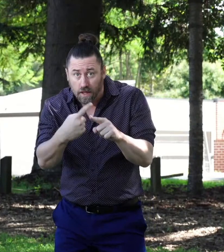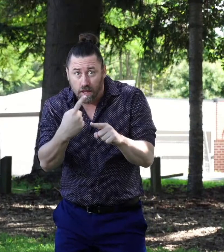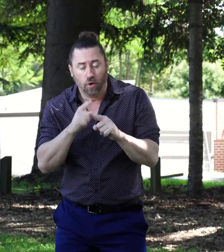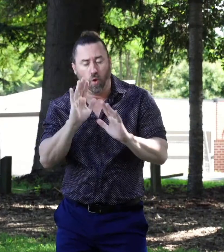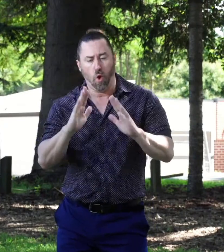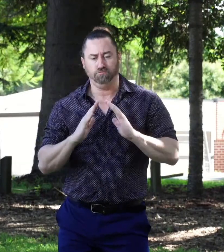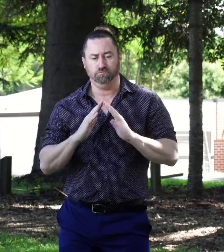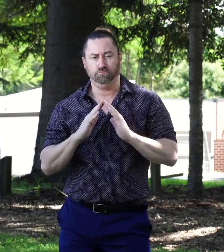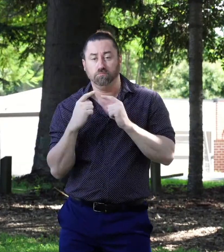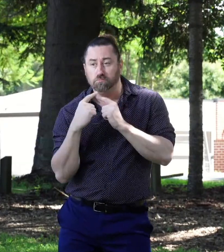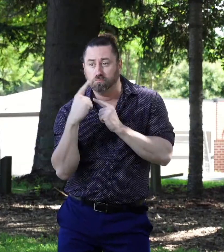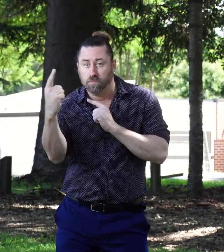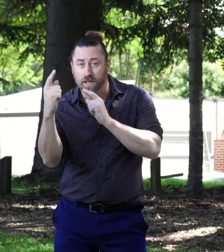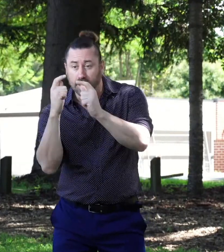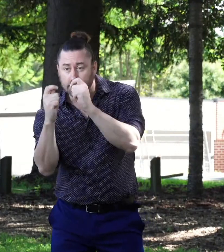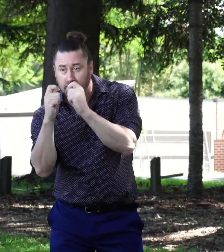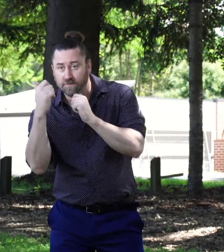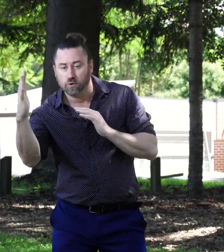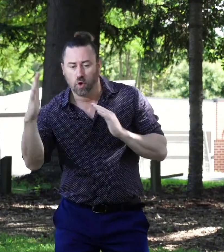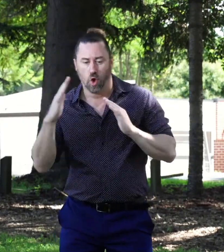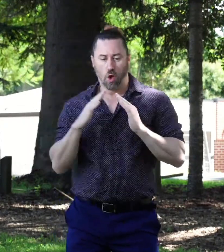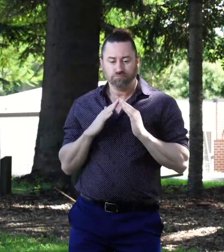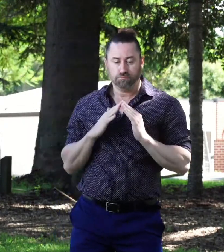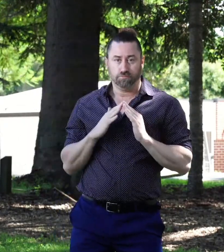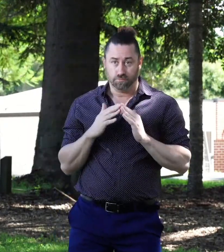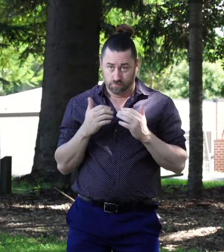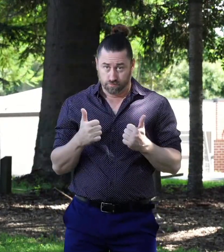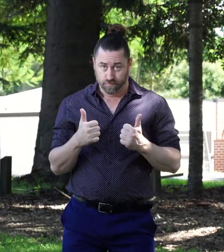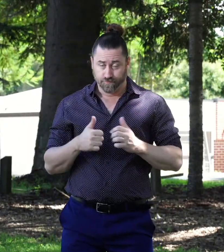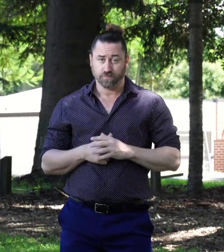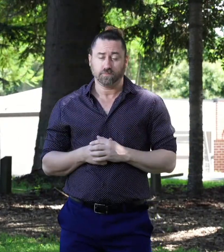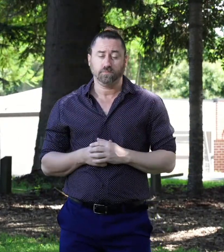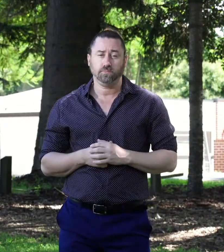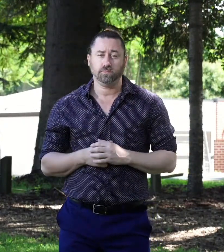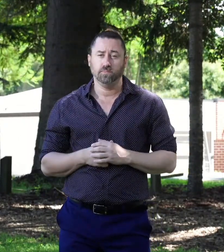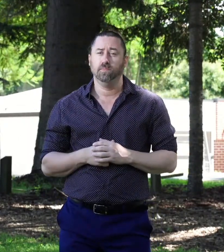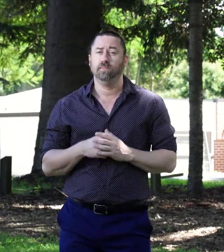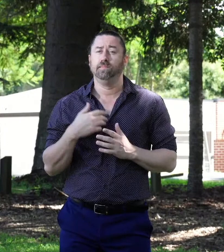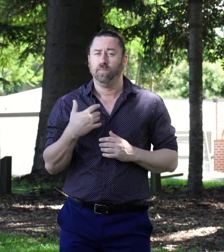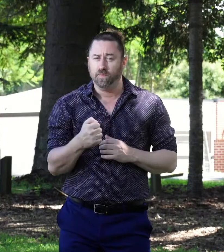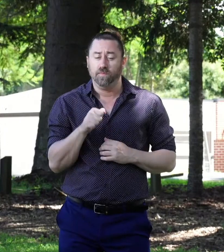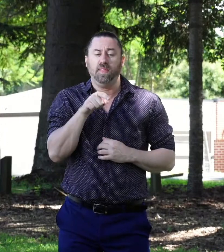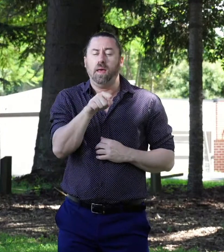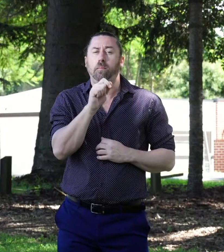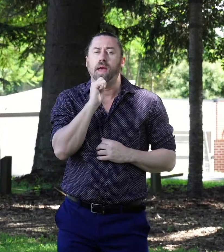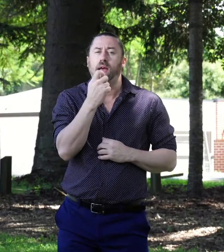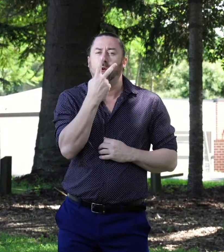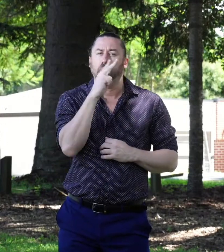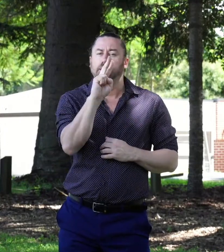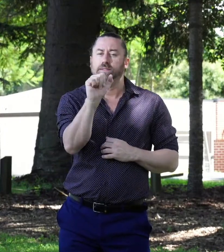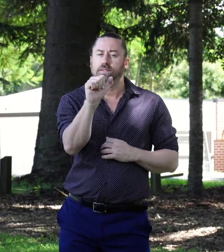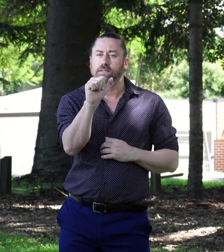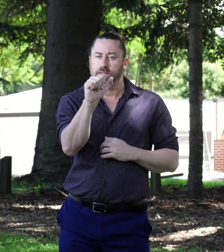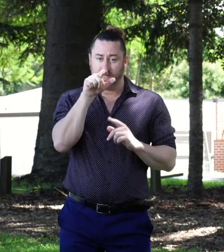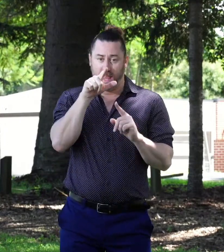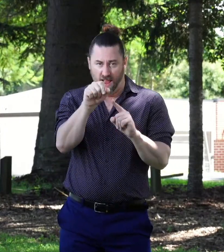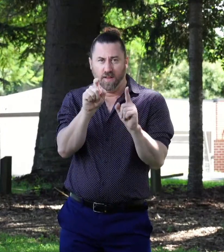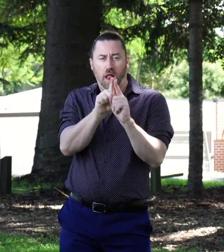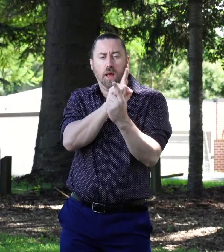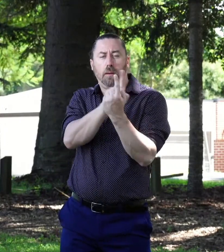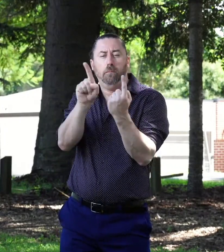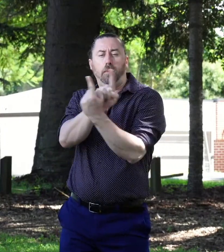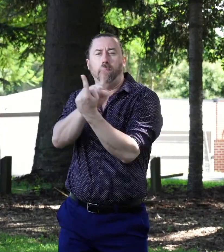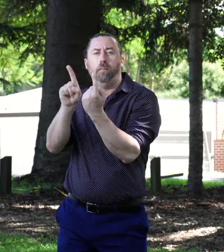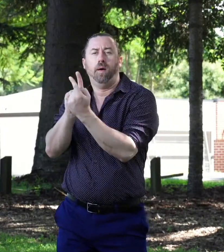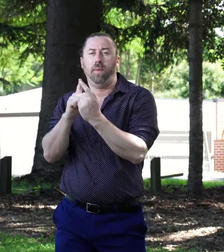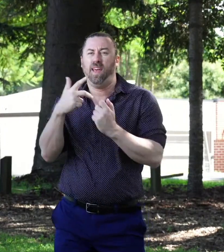stay at home and then organise to get tested. We've identified 18 close contacts of the man who